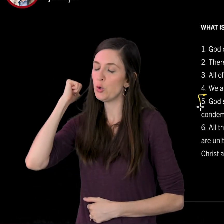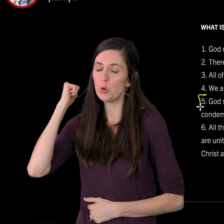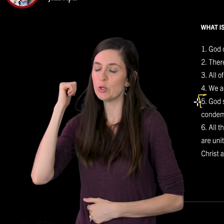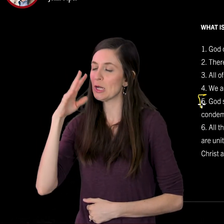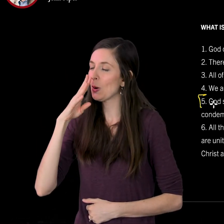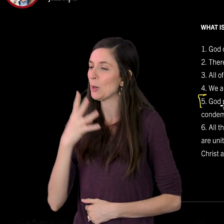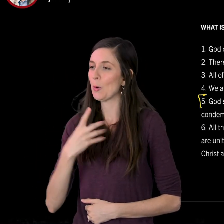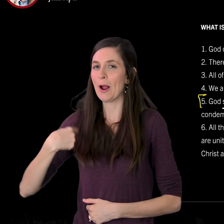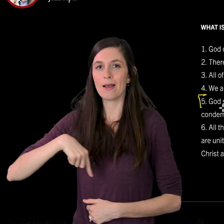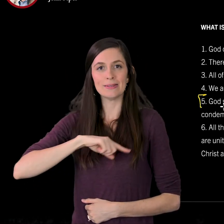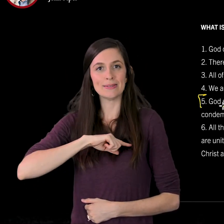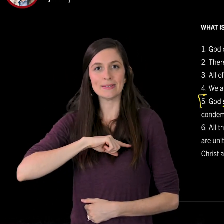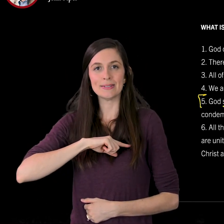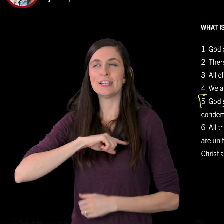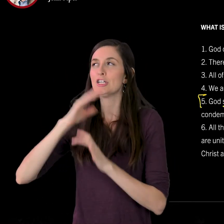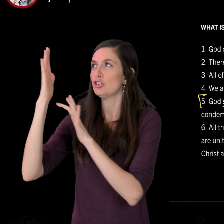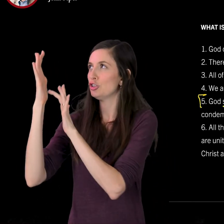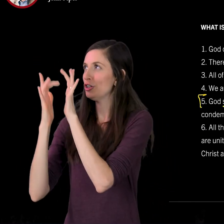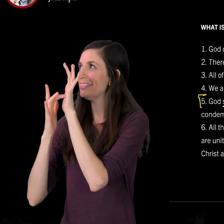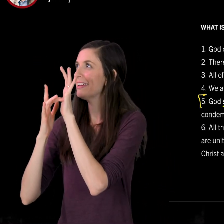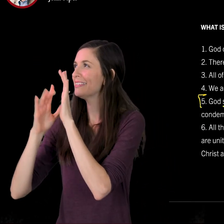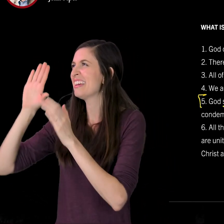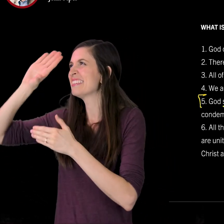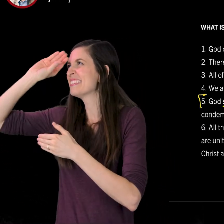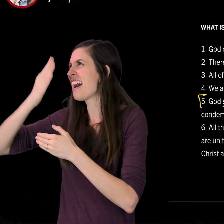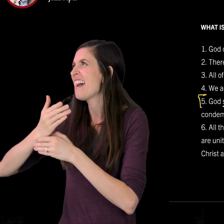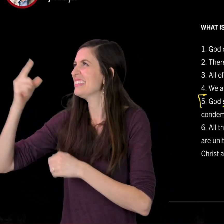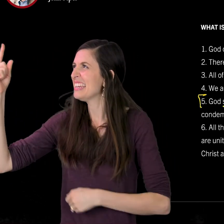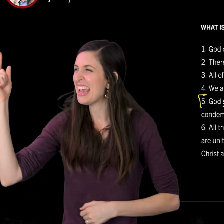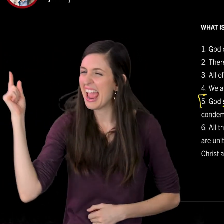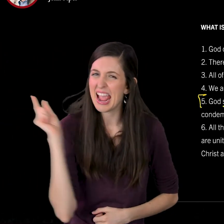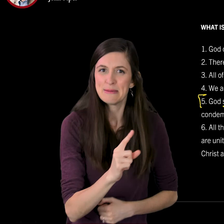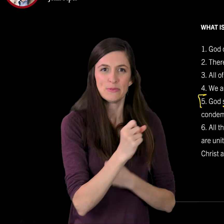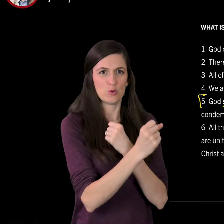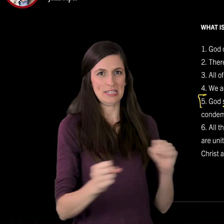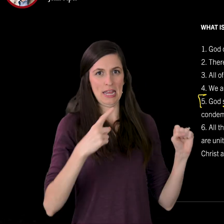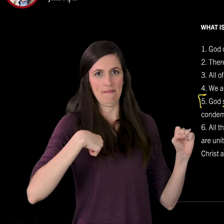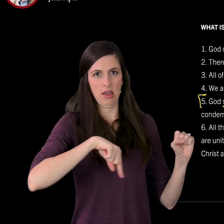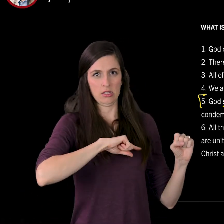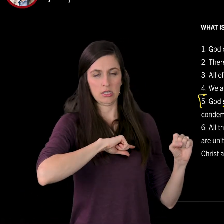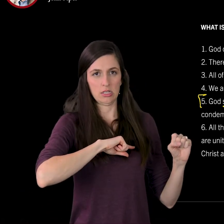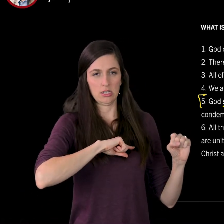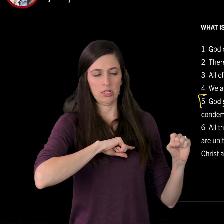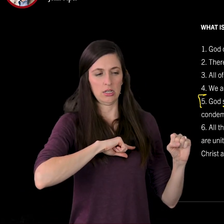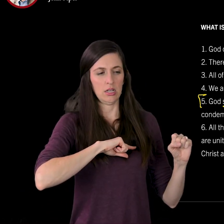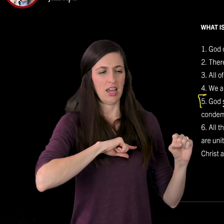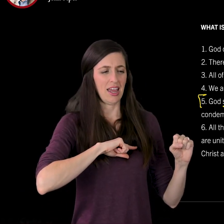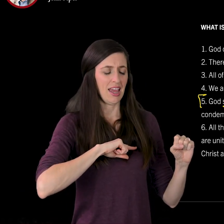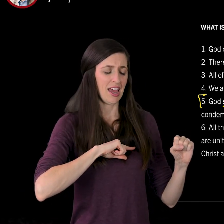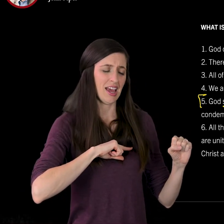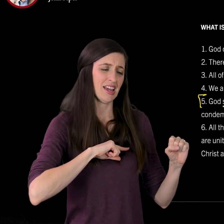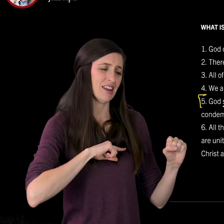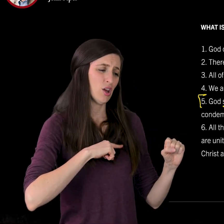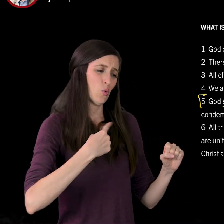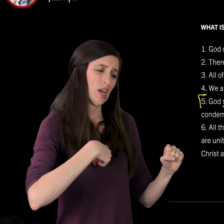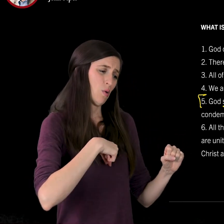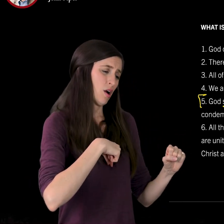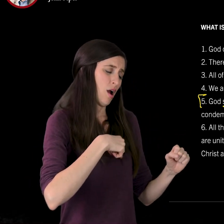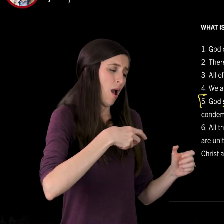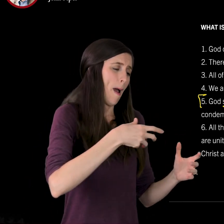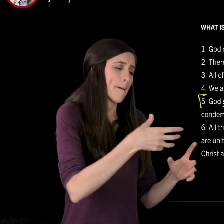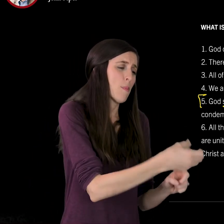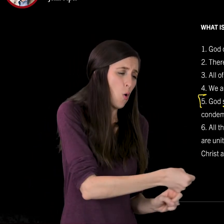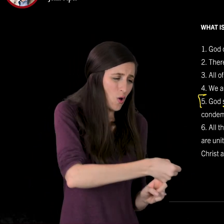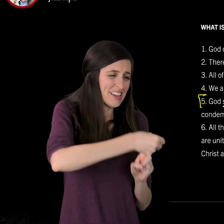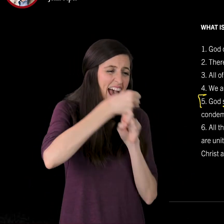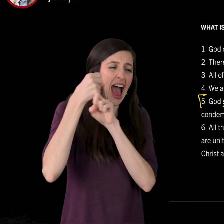leave us in that condition sent his son Jesus to save us from our hopeless